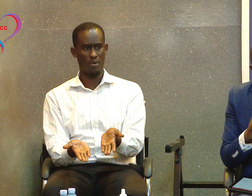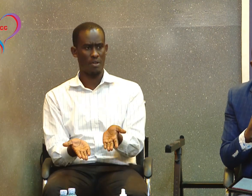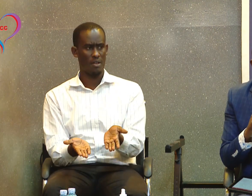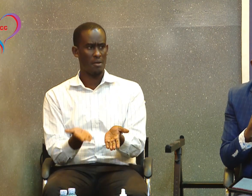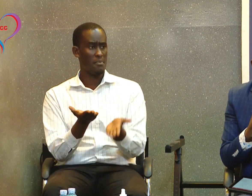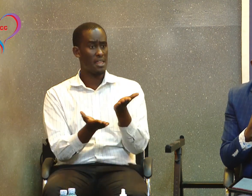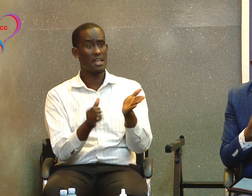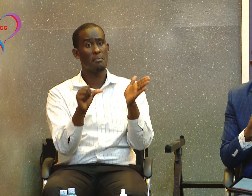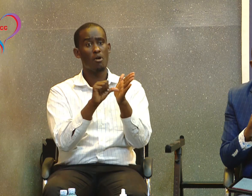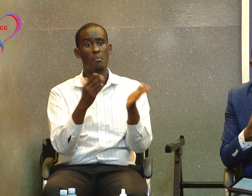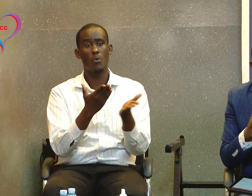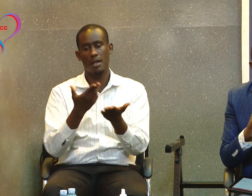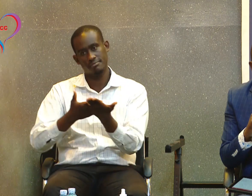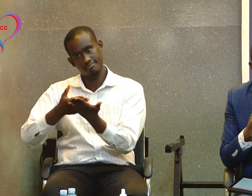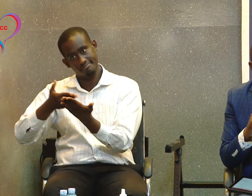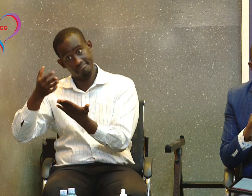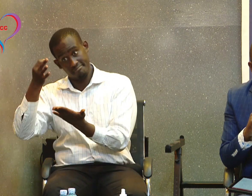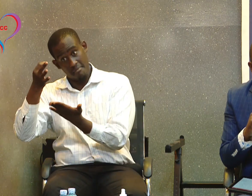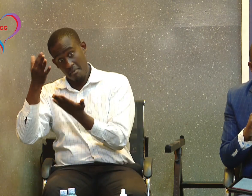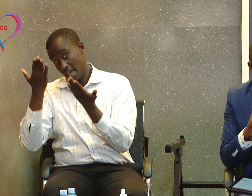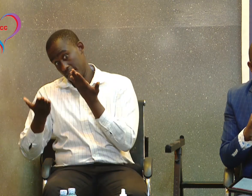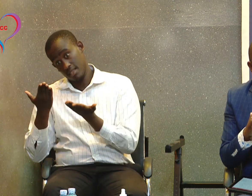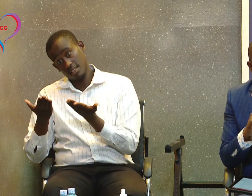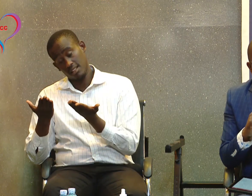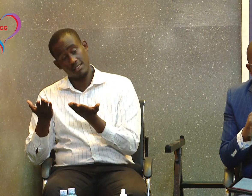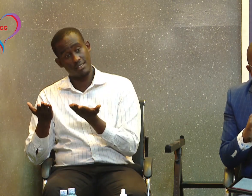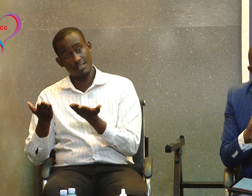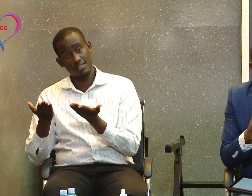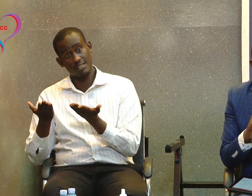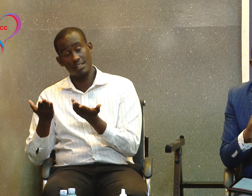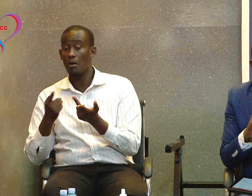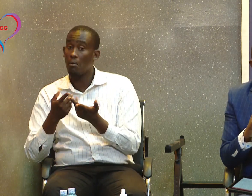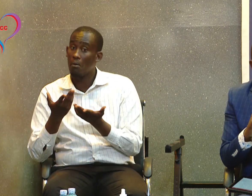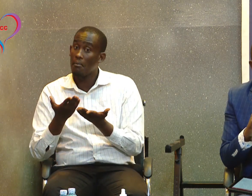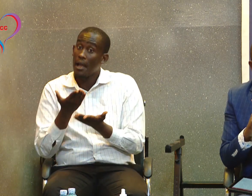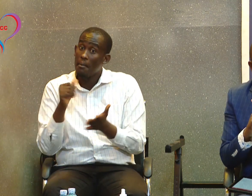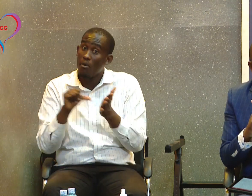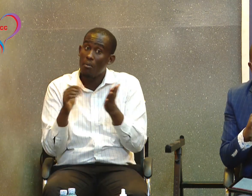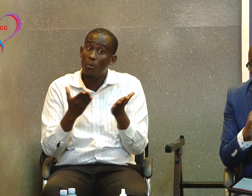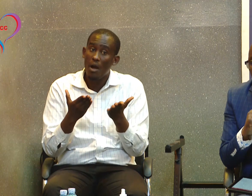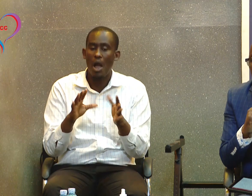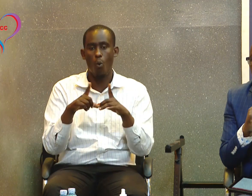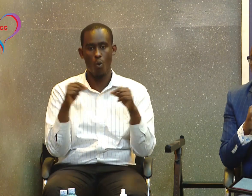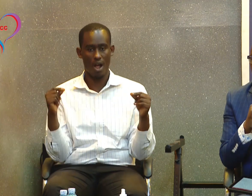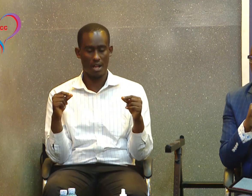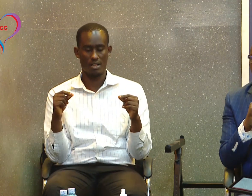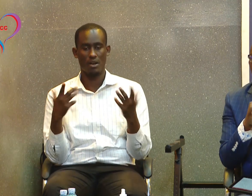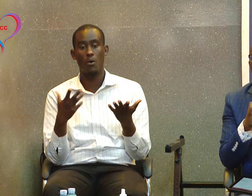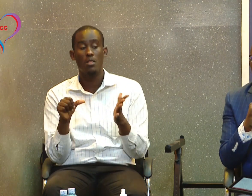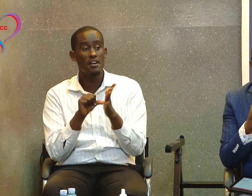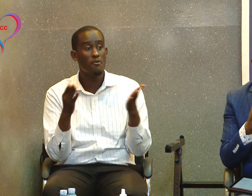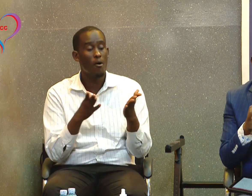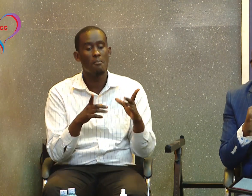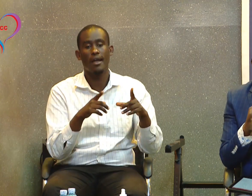Holy Spirit, kati awo ekizibu kiyinza okuba nga kiri na Mwoyo Mutukuvu, or the word, oba ekigambo, or us, oba